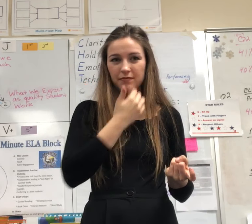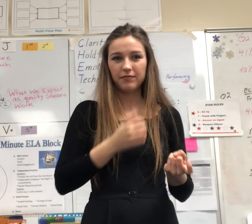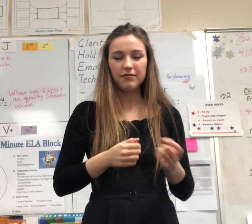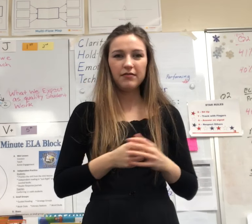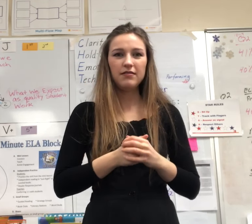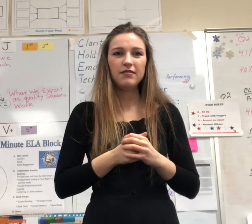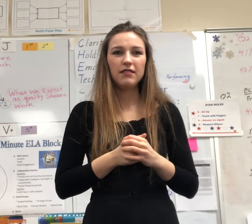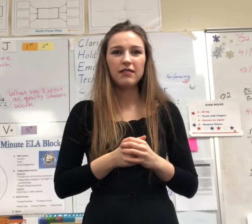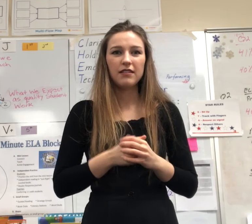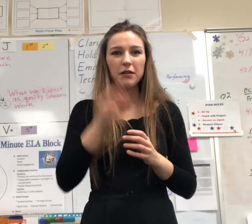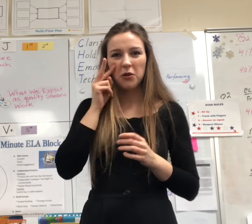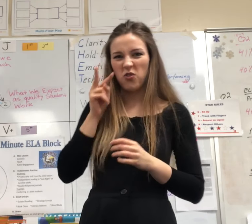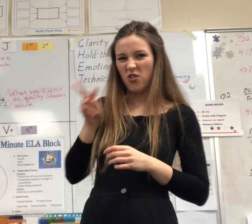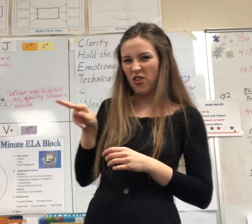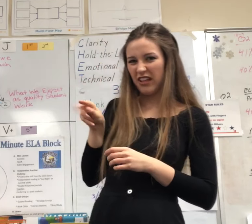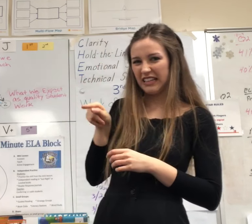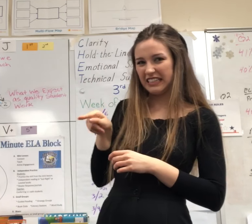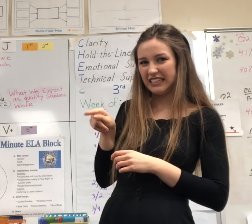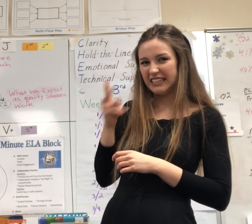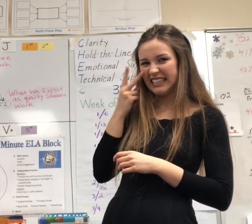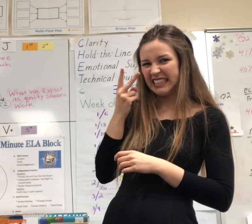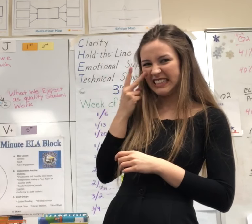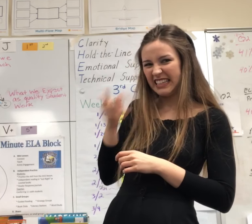clip is just as equal,